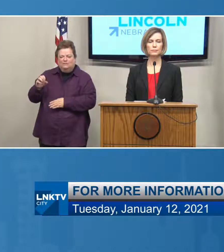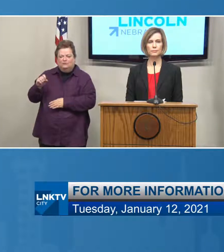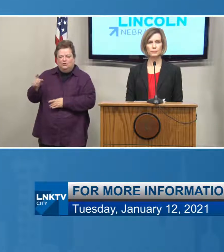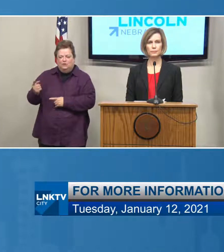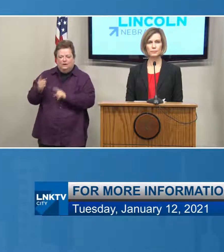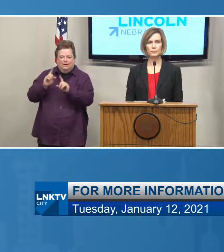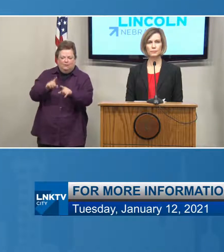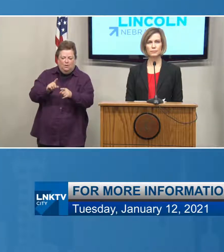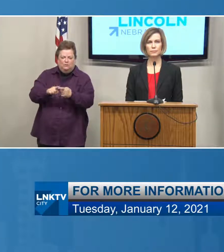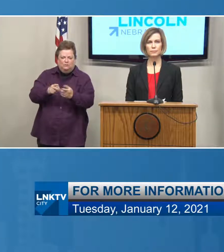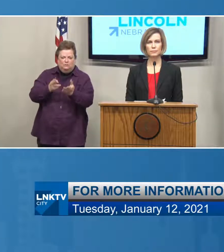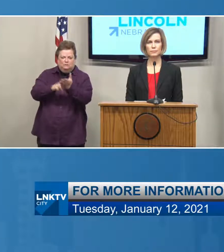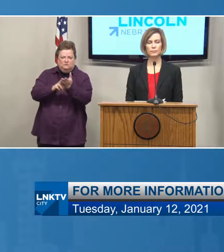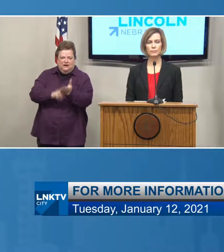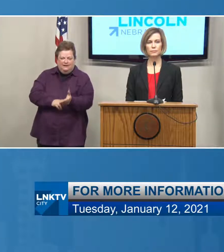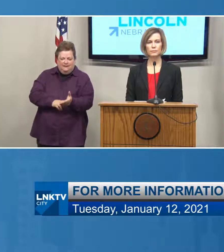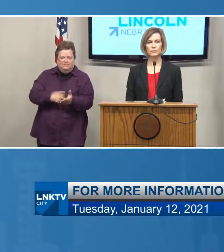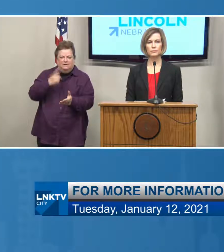for the